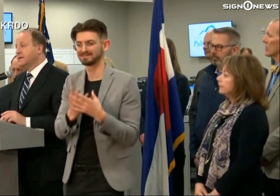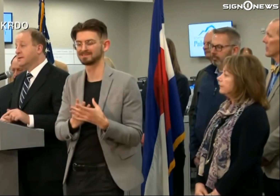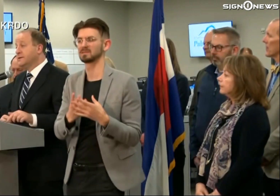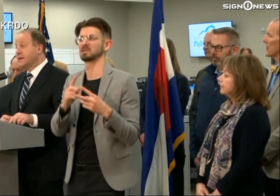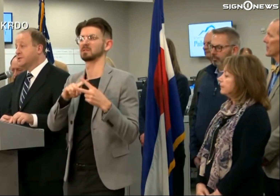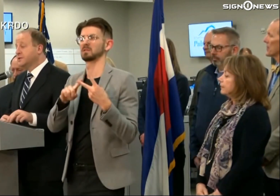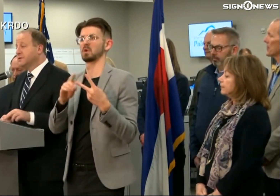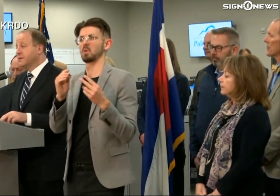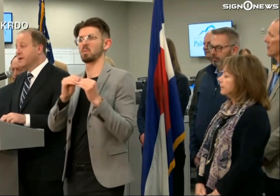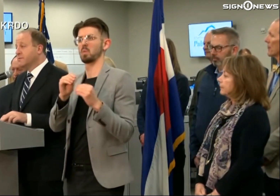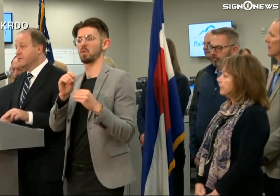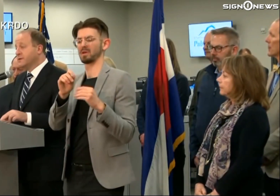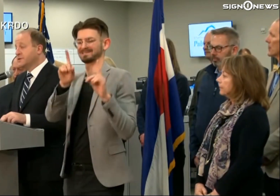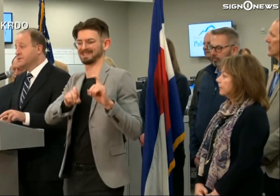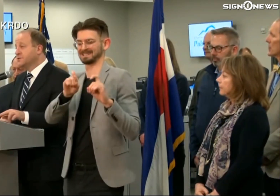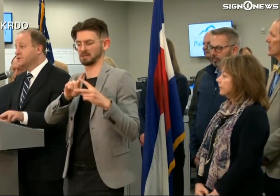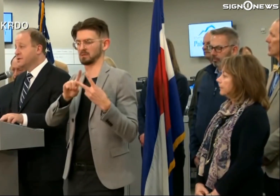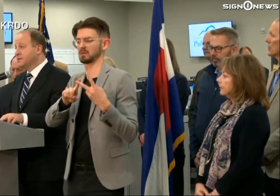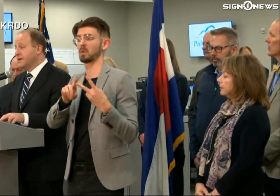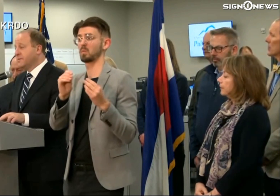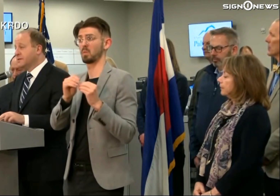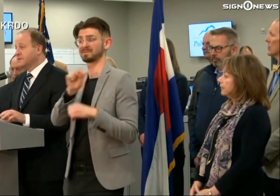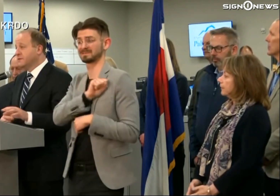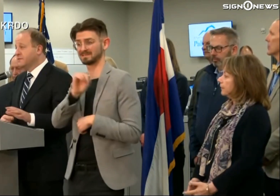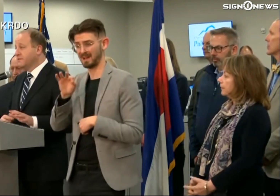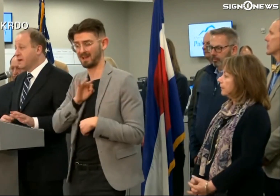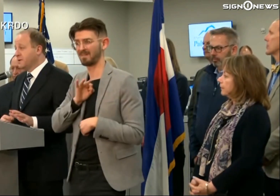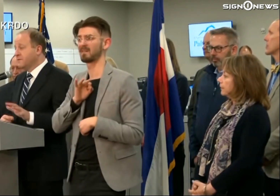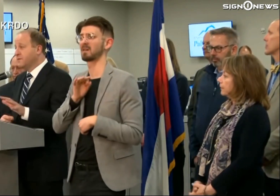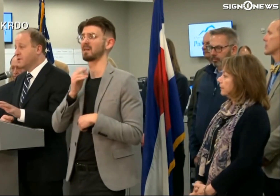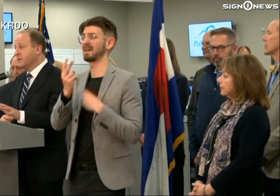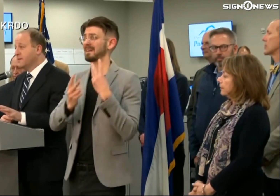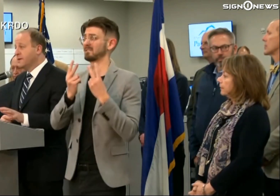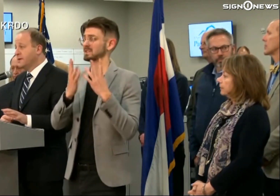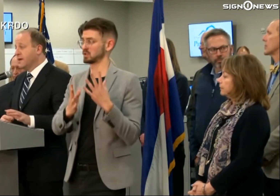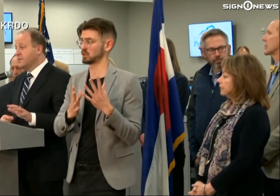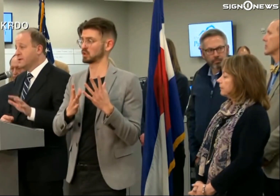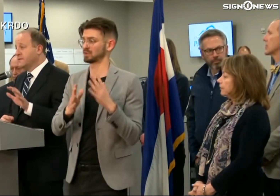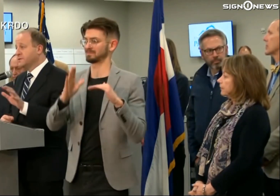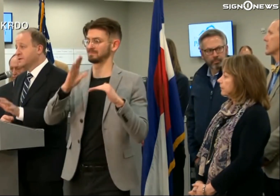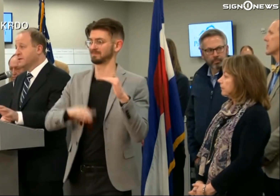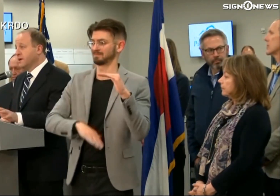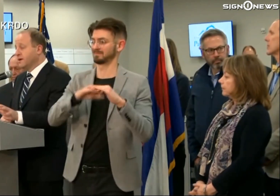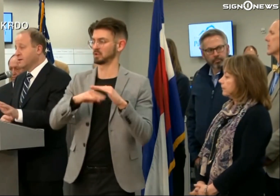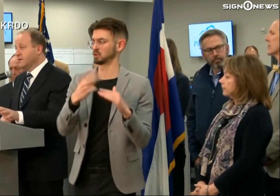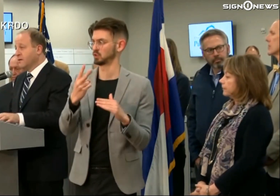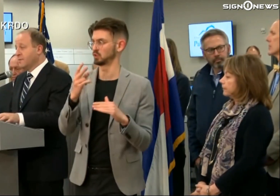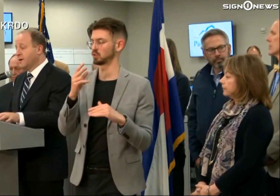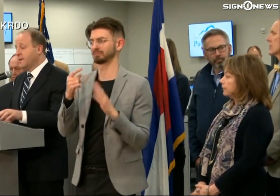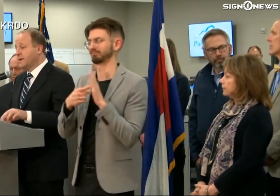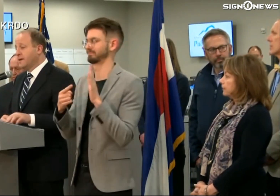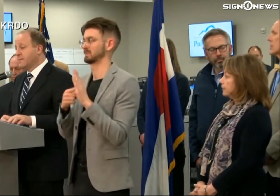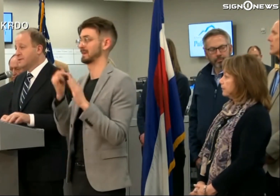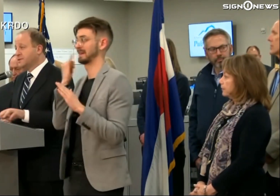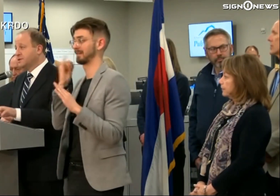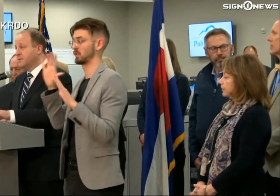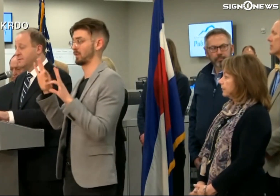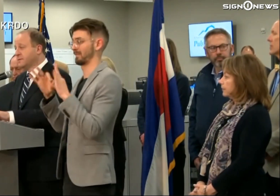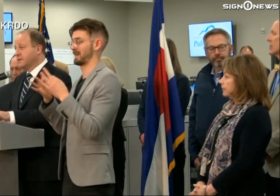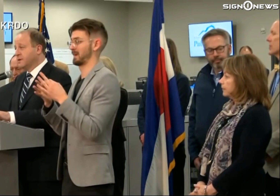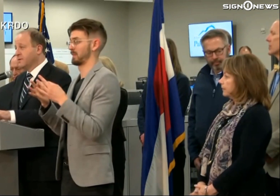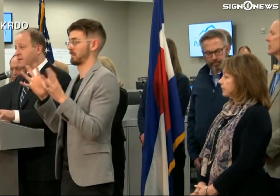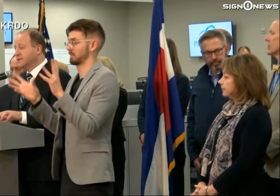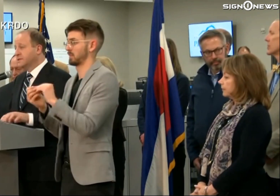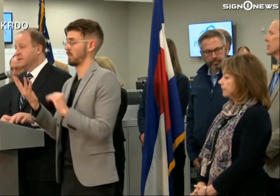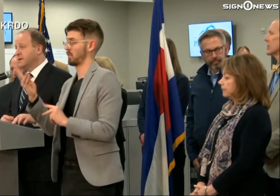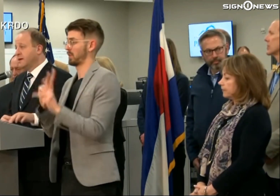facilities, limitations on the number of visitors to 2. That means if you have a family of 4 and you want to visit grandma, it means 2